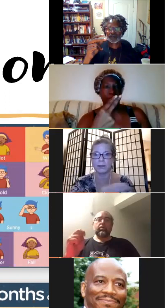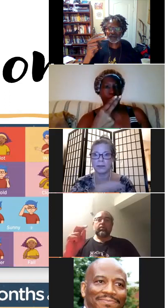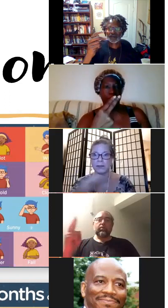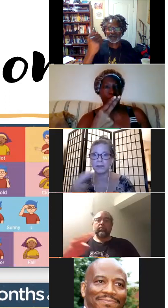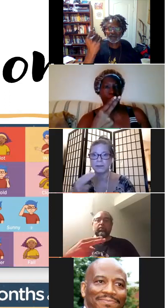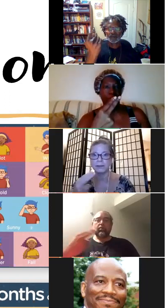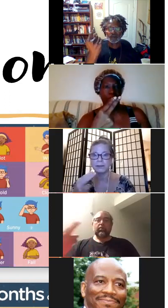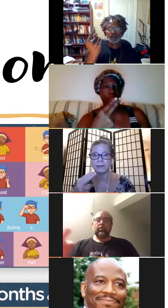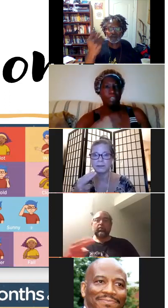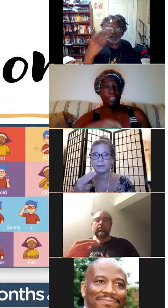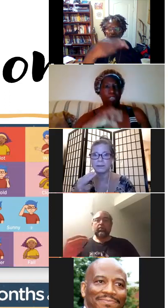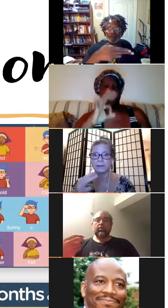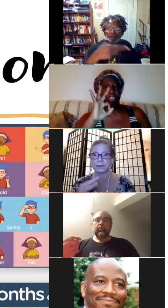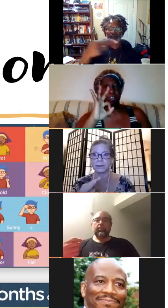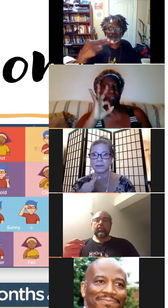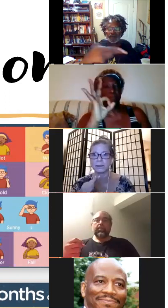Thursday.